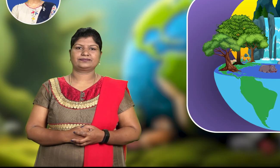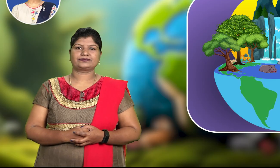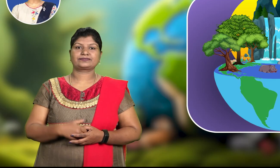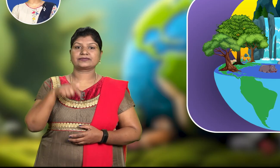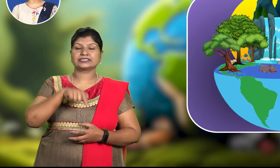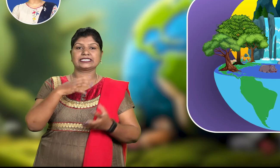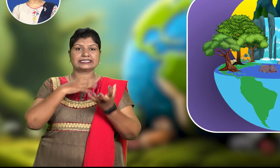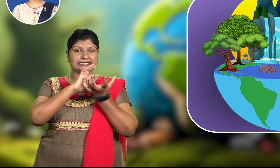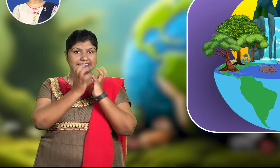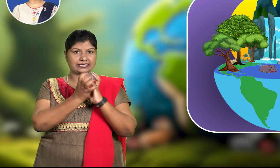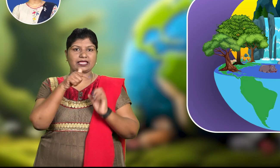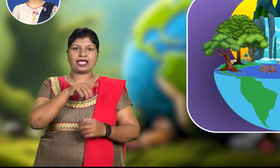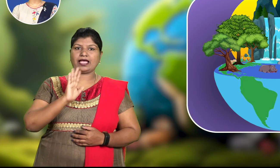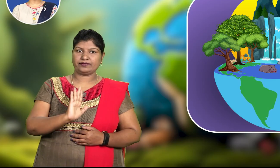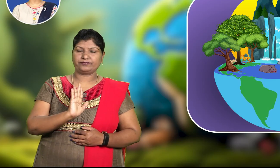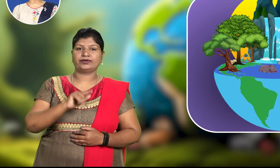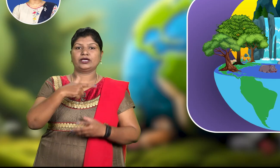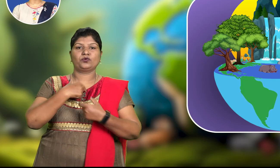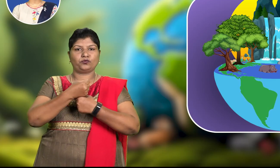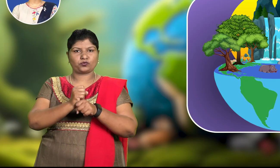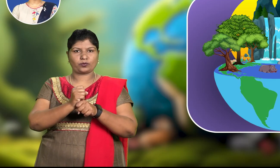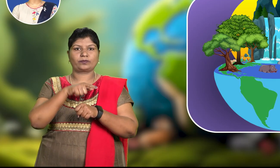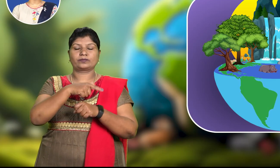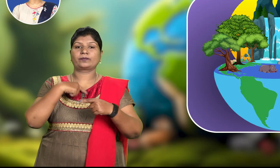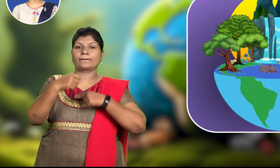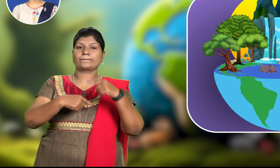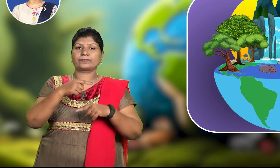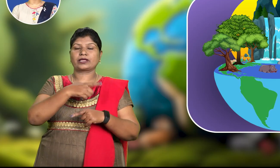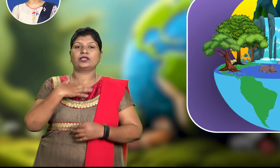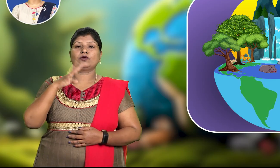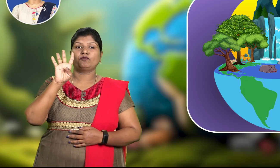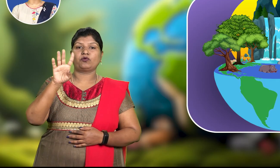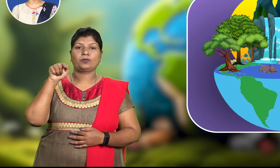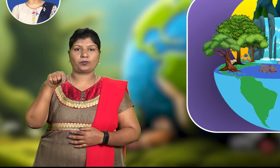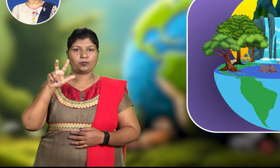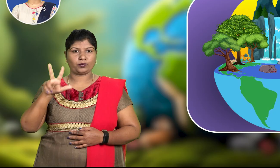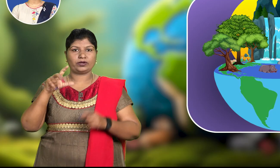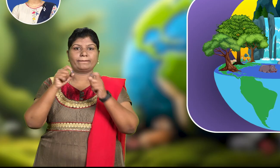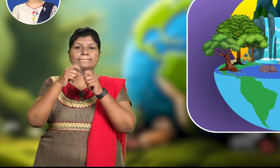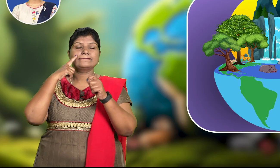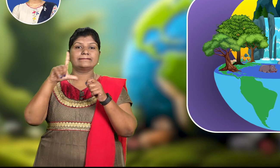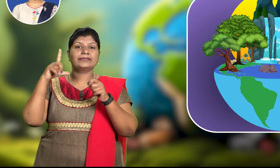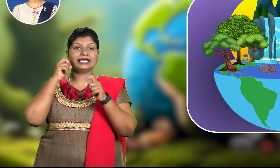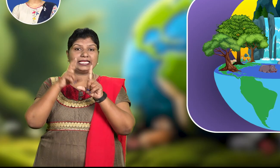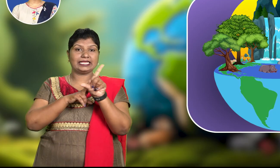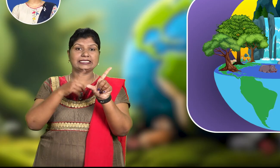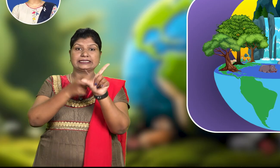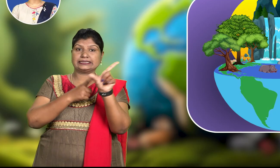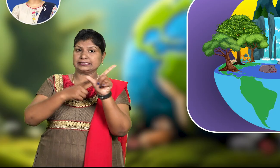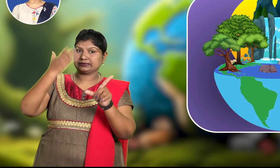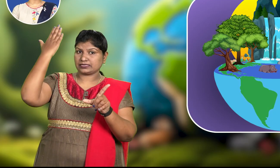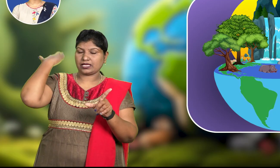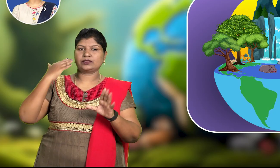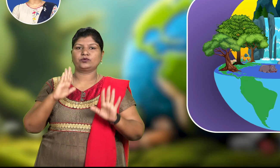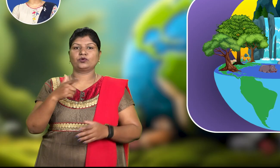The Earth is said to have been formed about 4.8 billion years ago, and the first